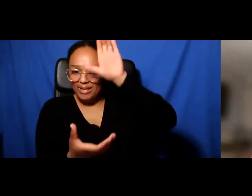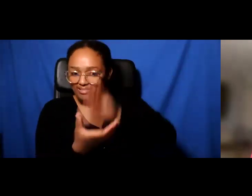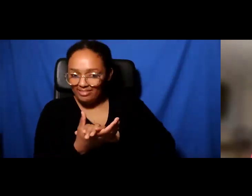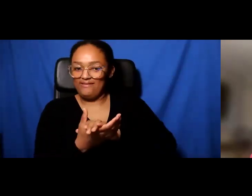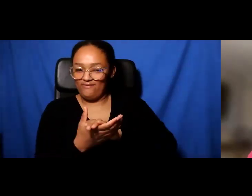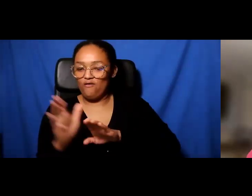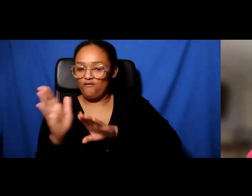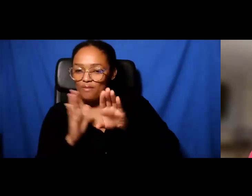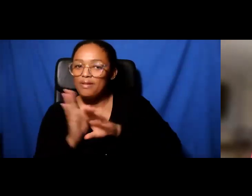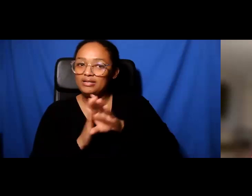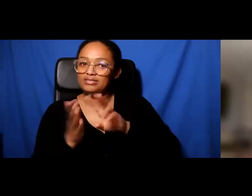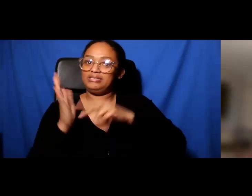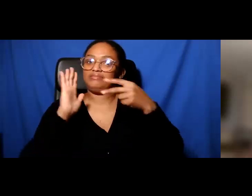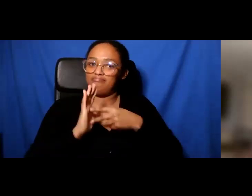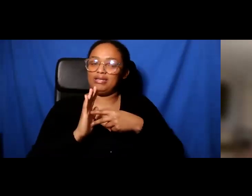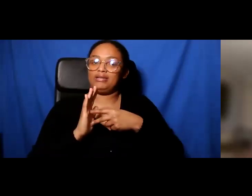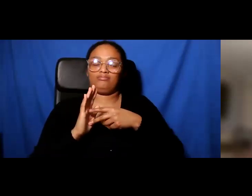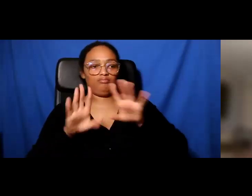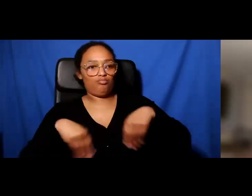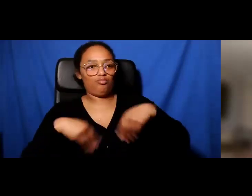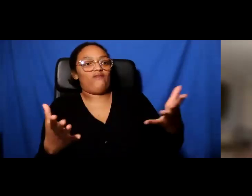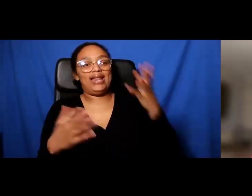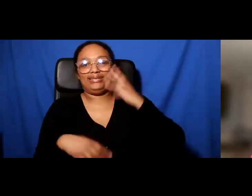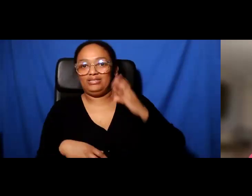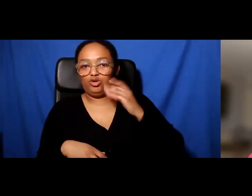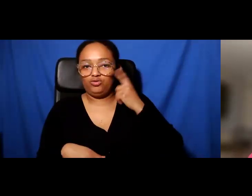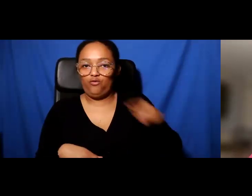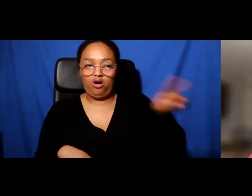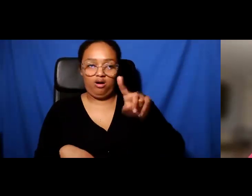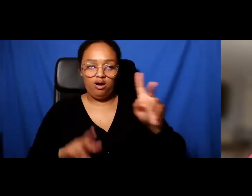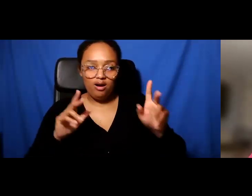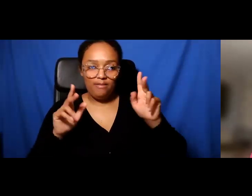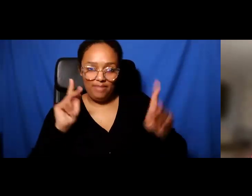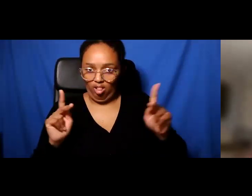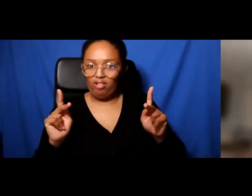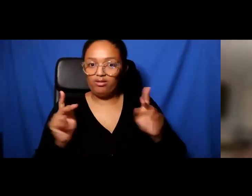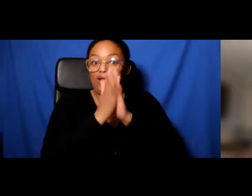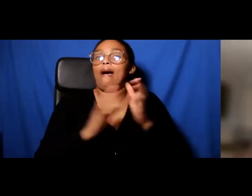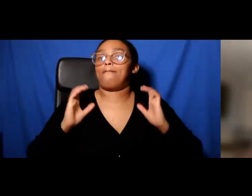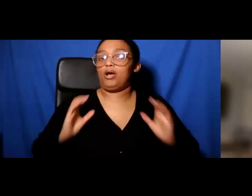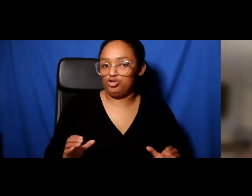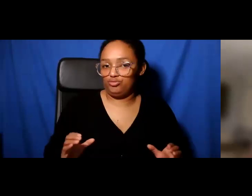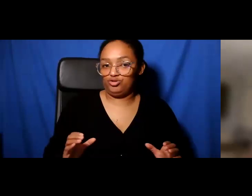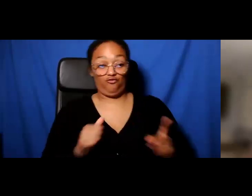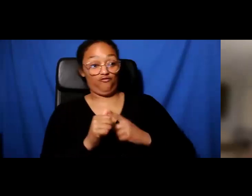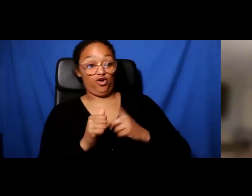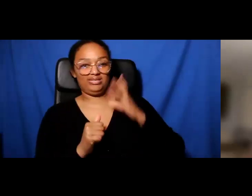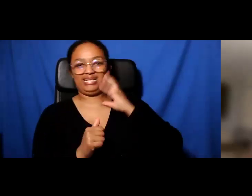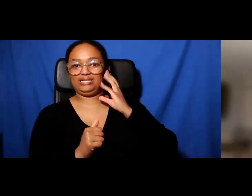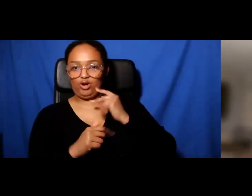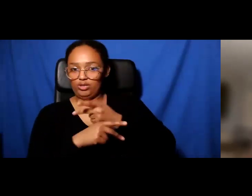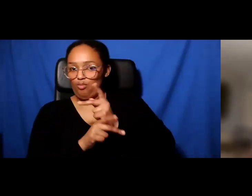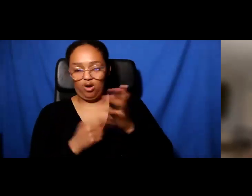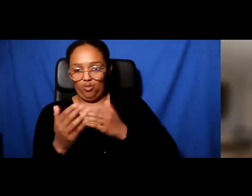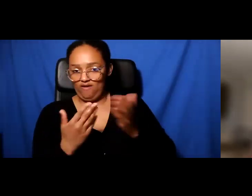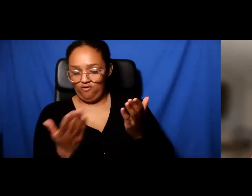We can't just announce. You got to let people experience the result of the product first. And we've gotten away from this for some